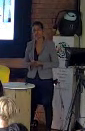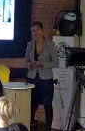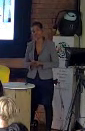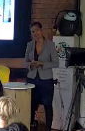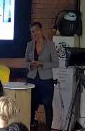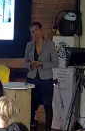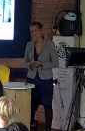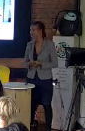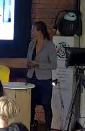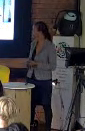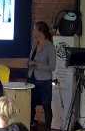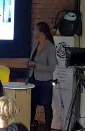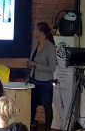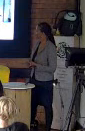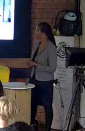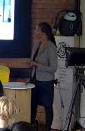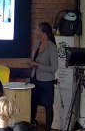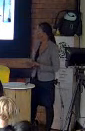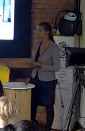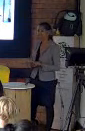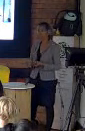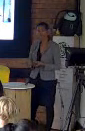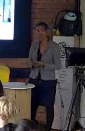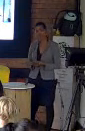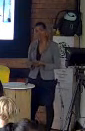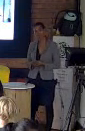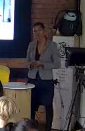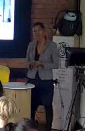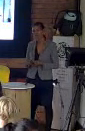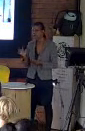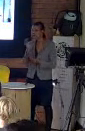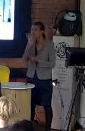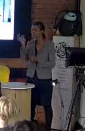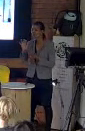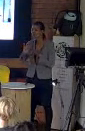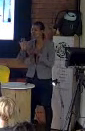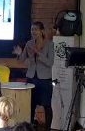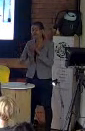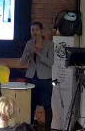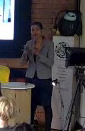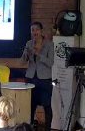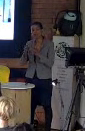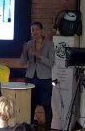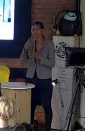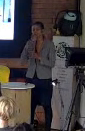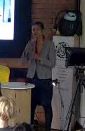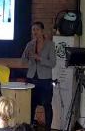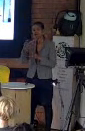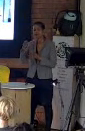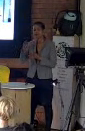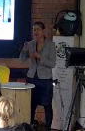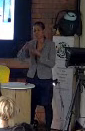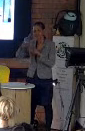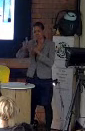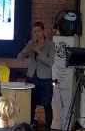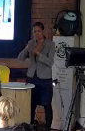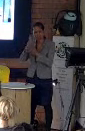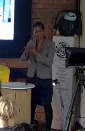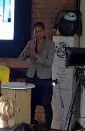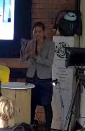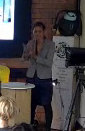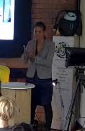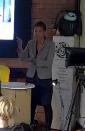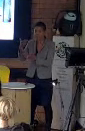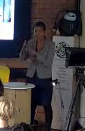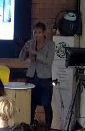So this is one from Vic. She said, Camille, this is a fabulous project. If you could illustrate anything or anyone in the world,